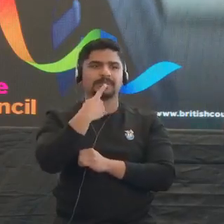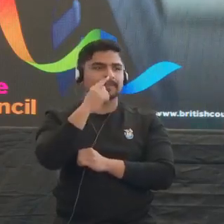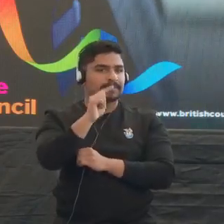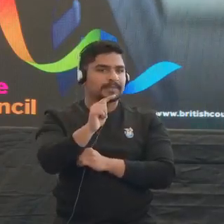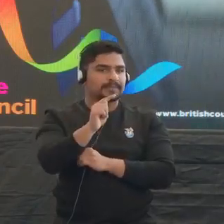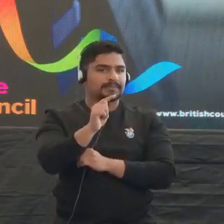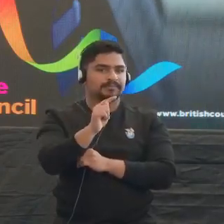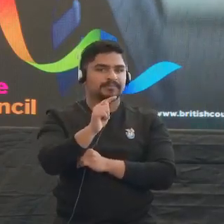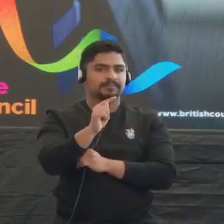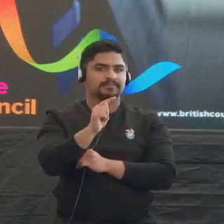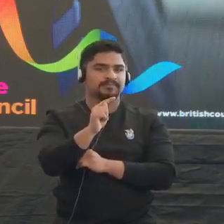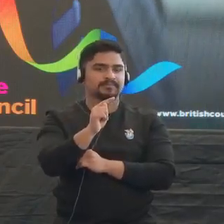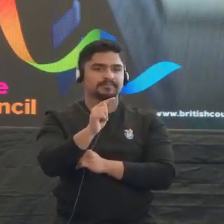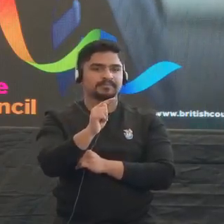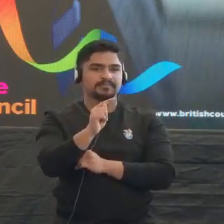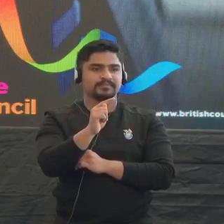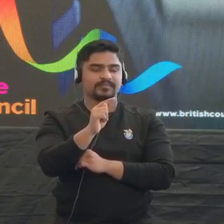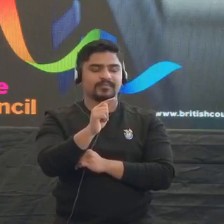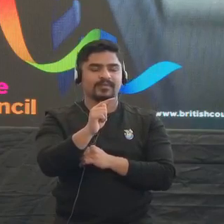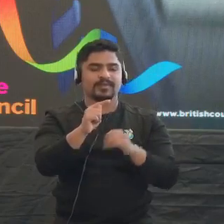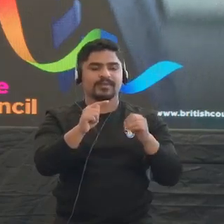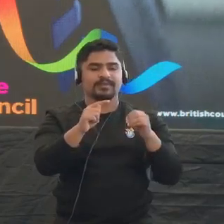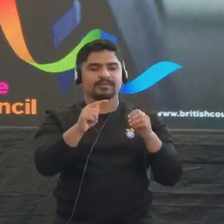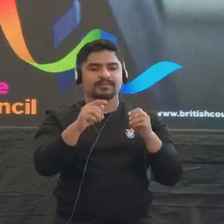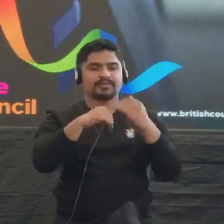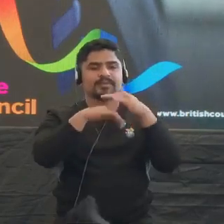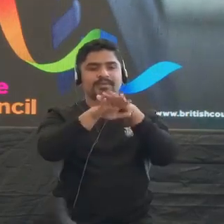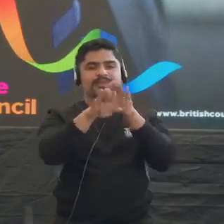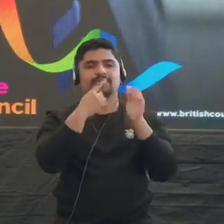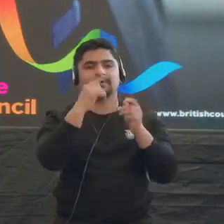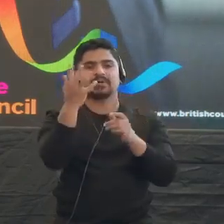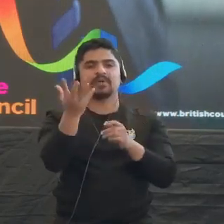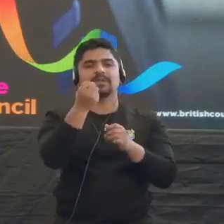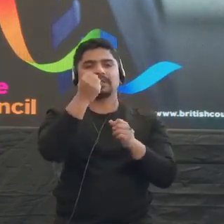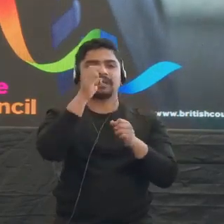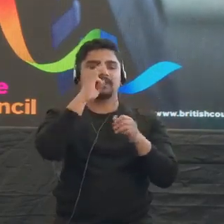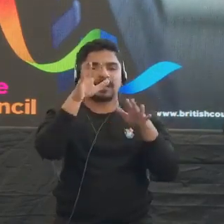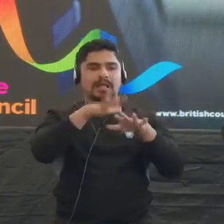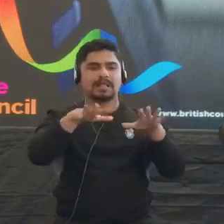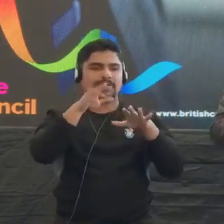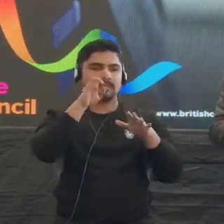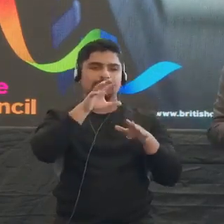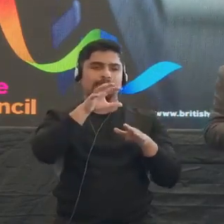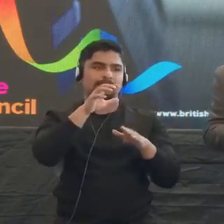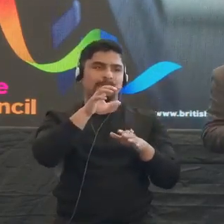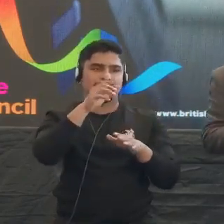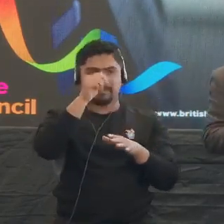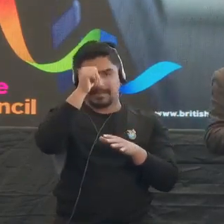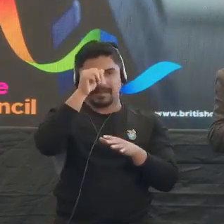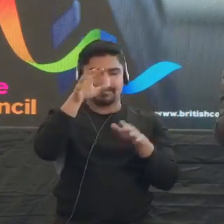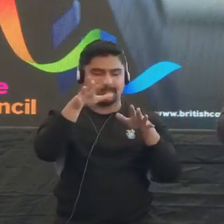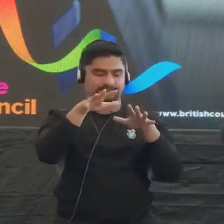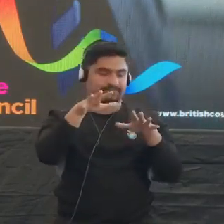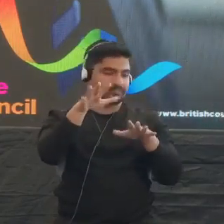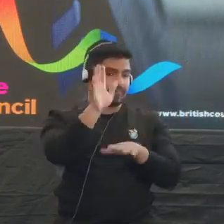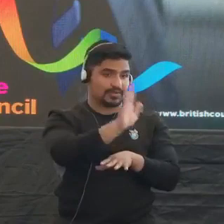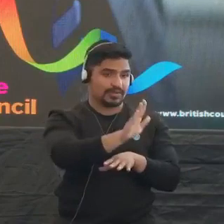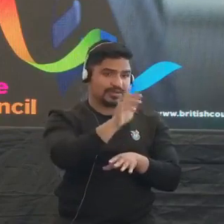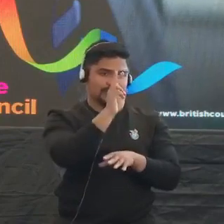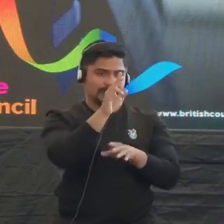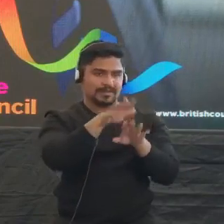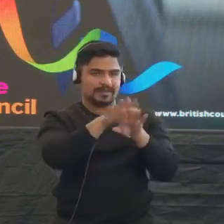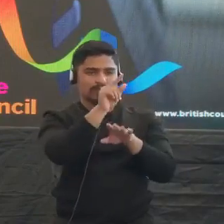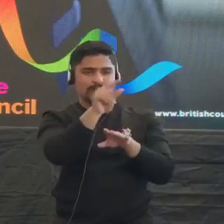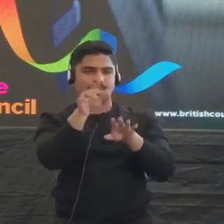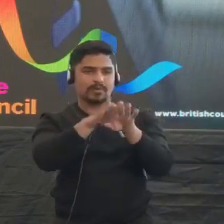is right-based. So there is a different terminology, person with benchmark disability, defined under Section